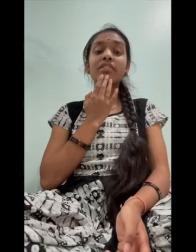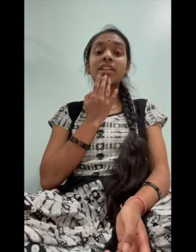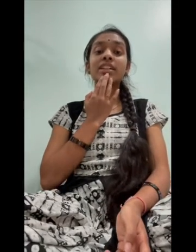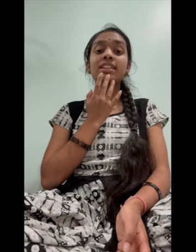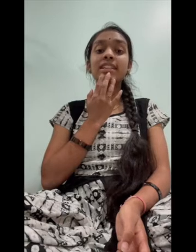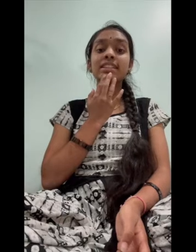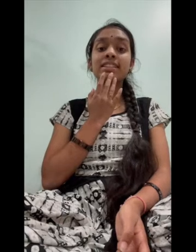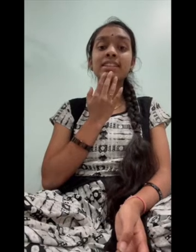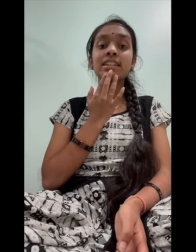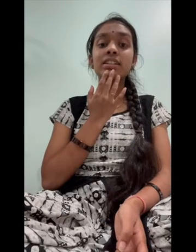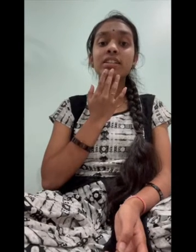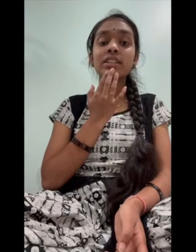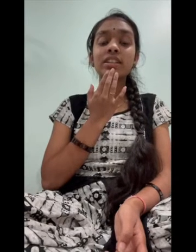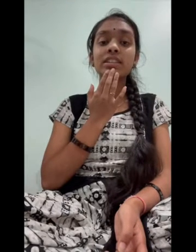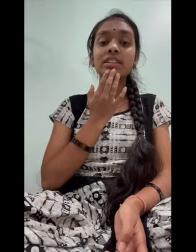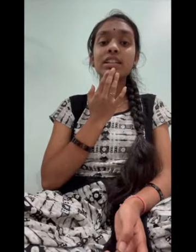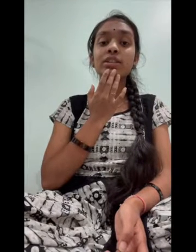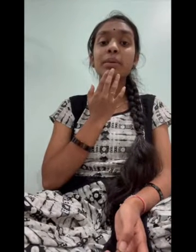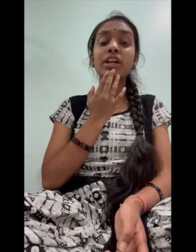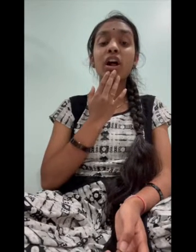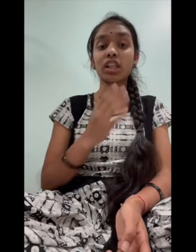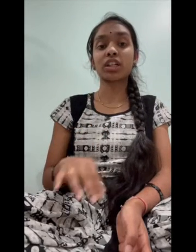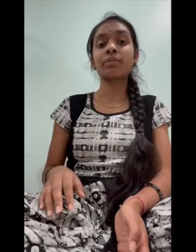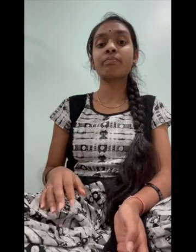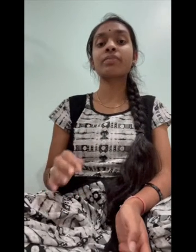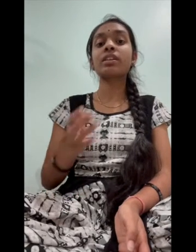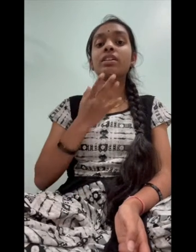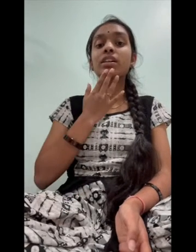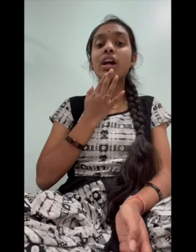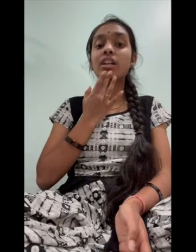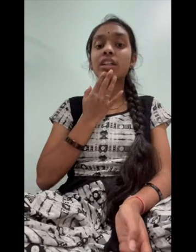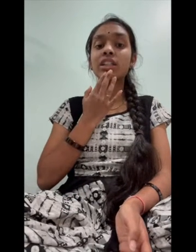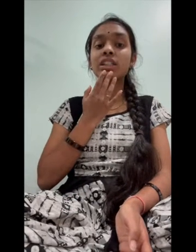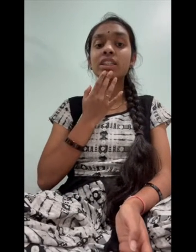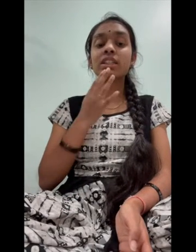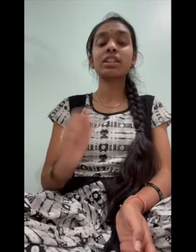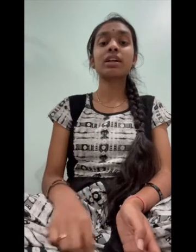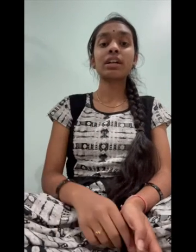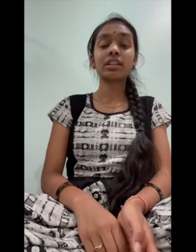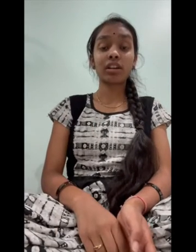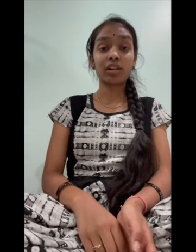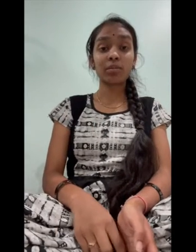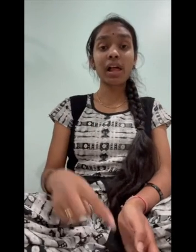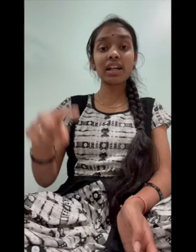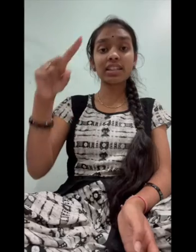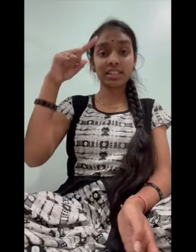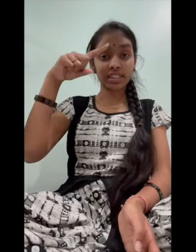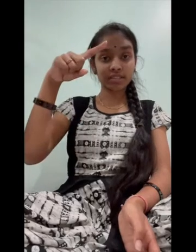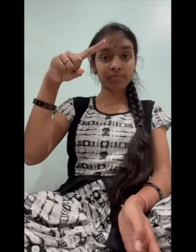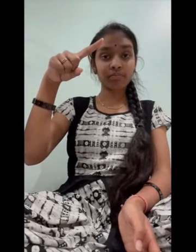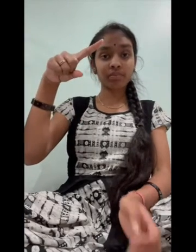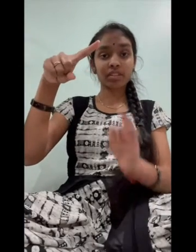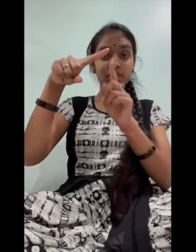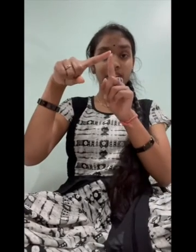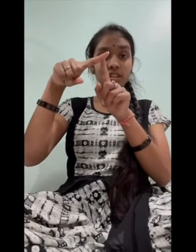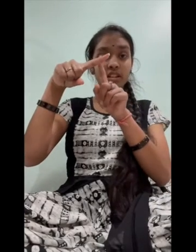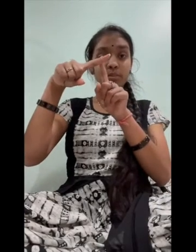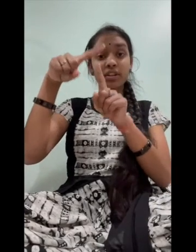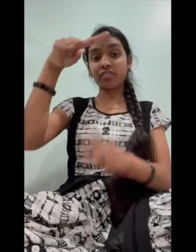softly is said to be color. Color. The color black is take your pointy finger